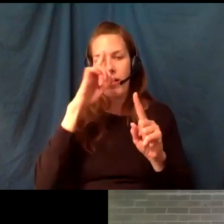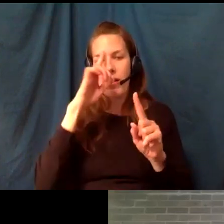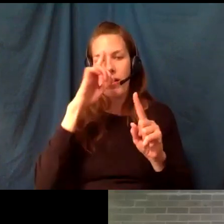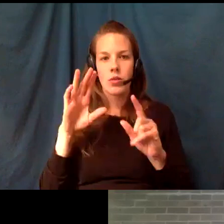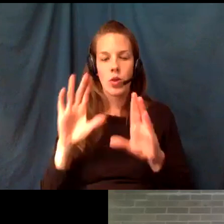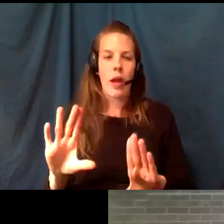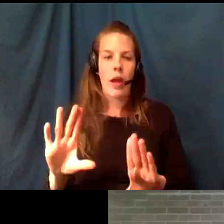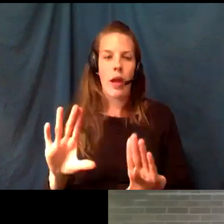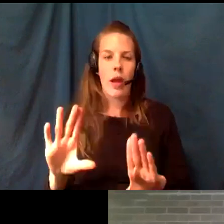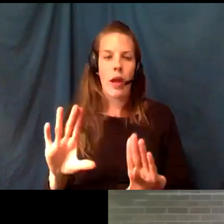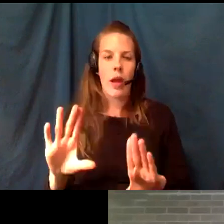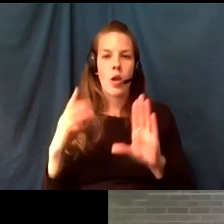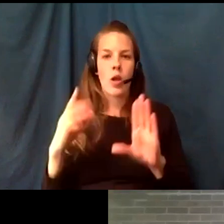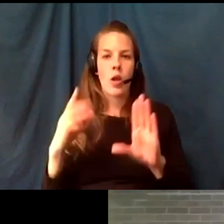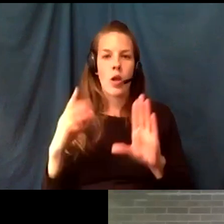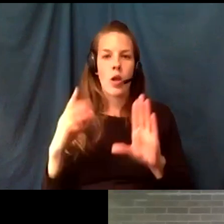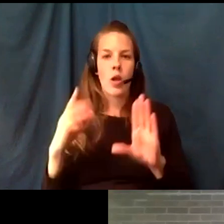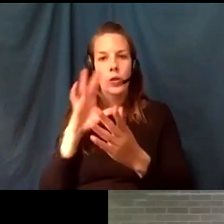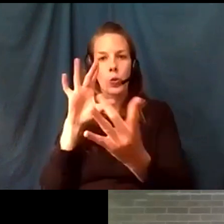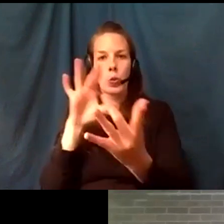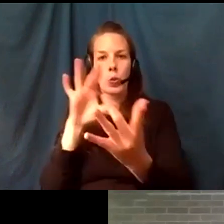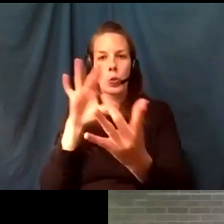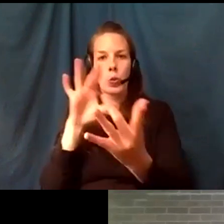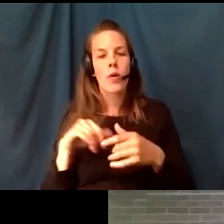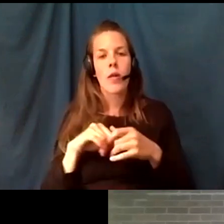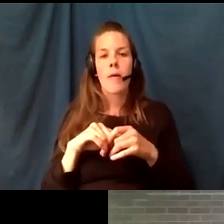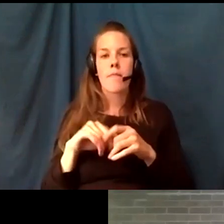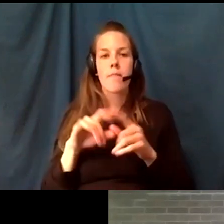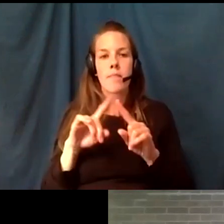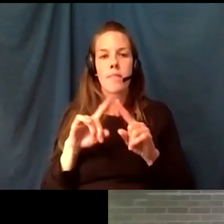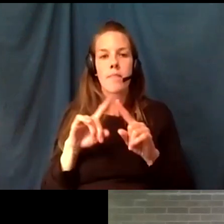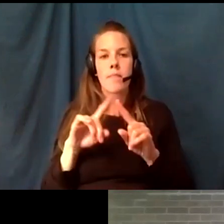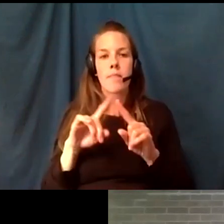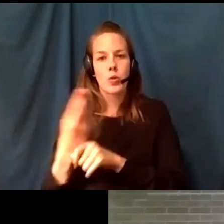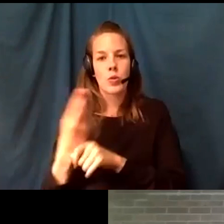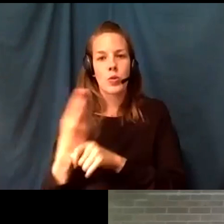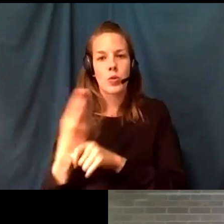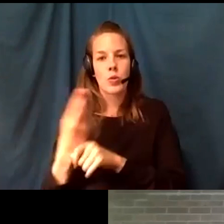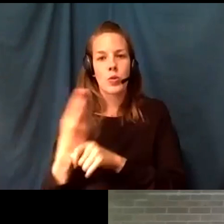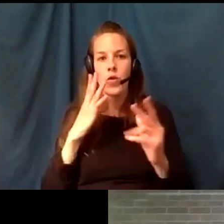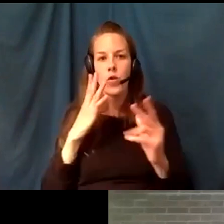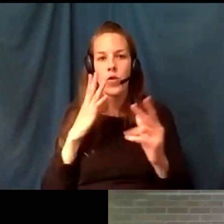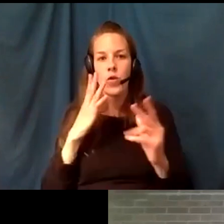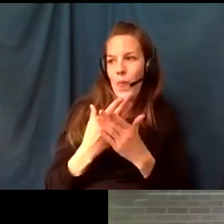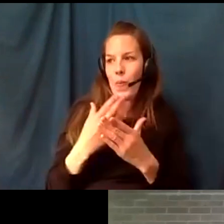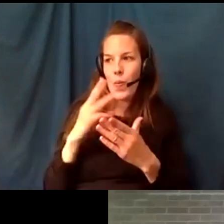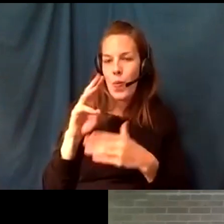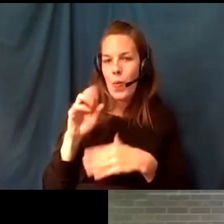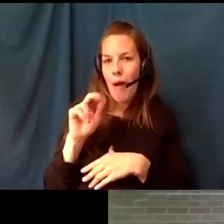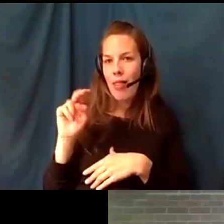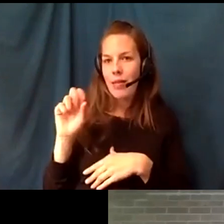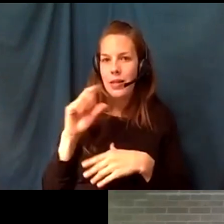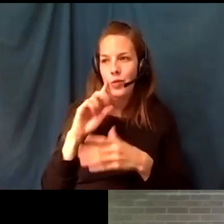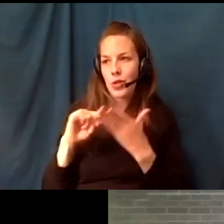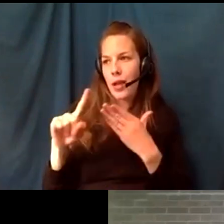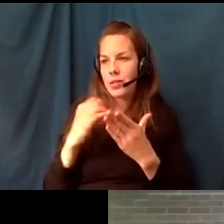only a great way to reach out to members, but also they really used it as an opportunity for a wellness check. Some people just really needed someone to talk